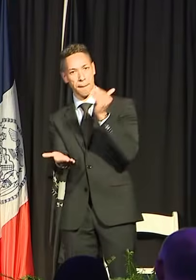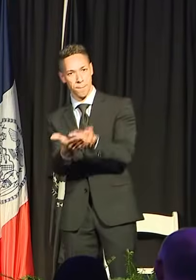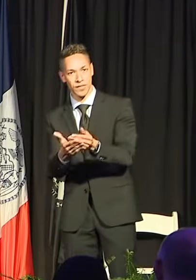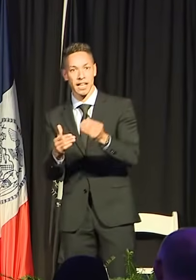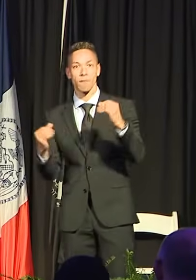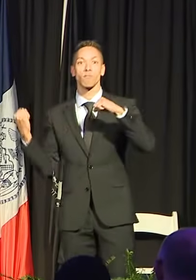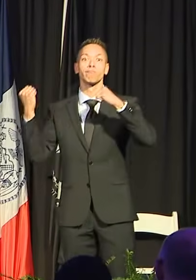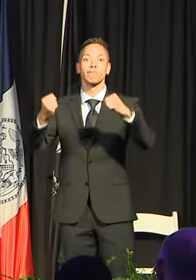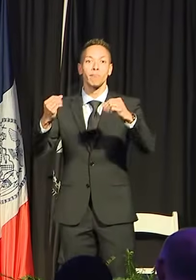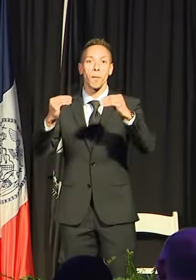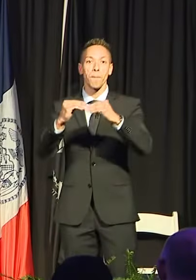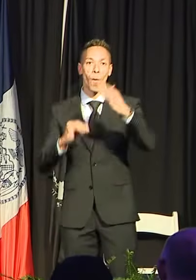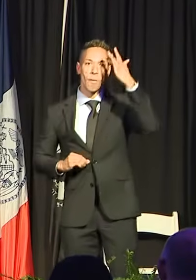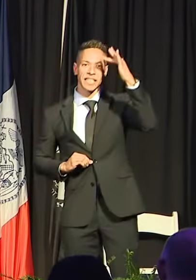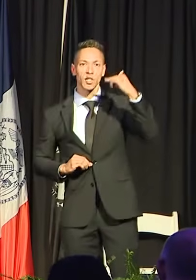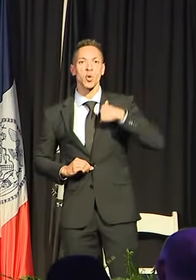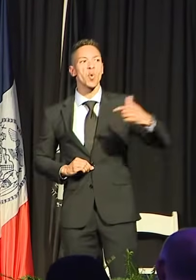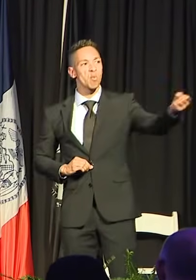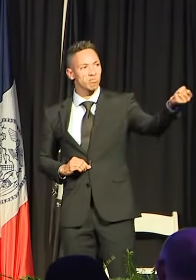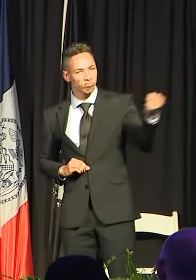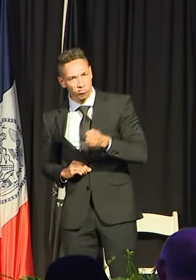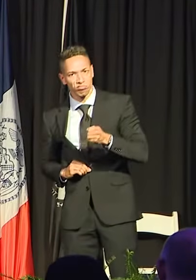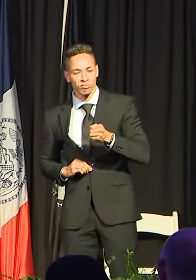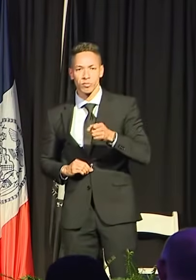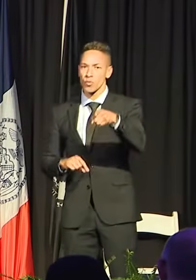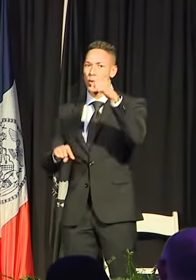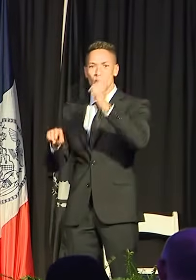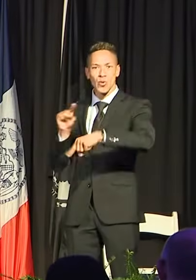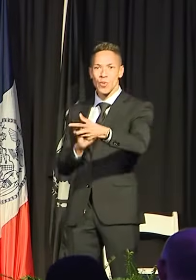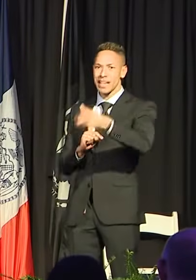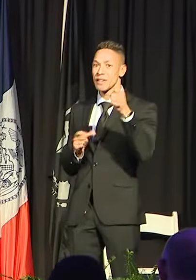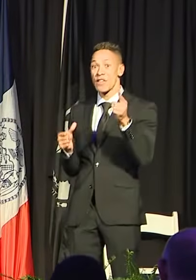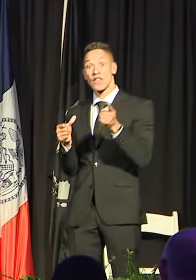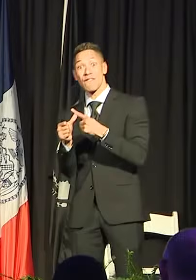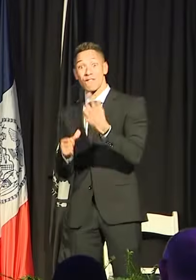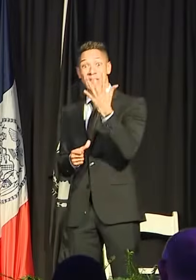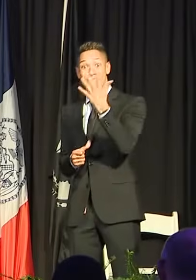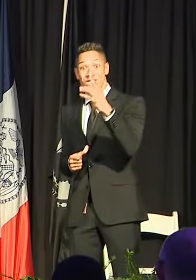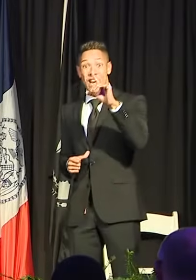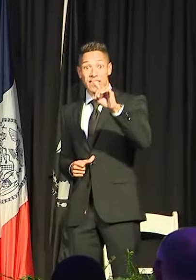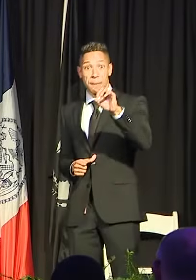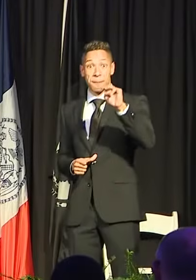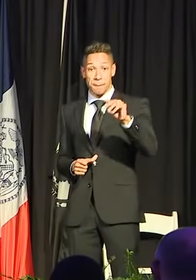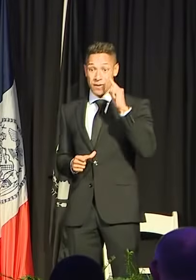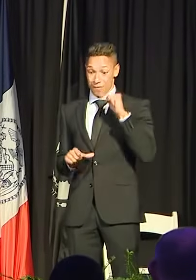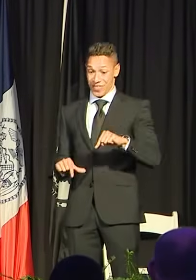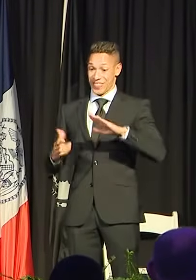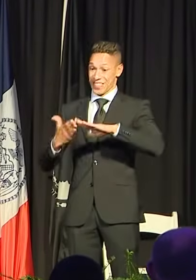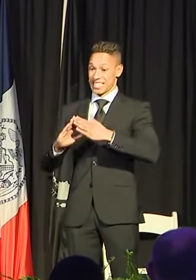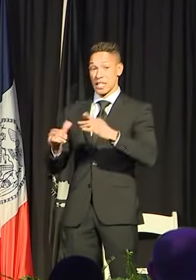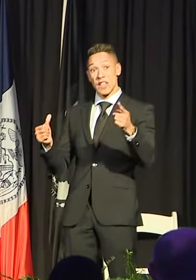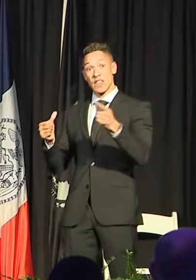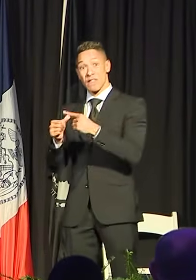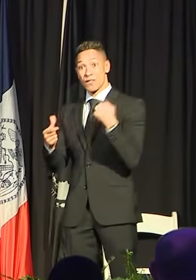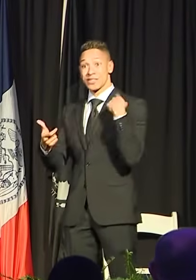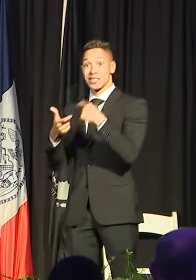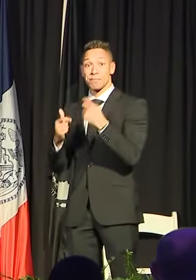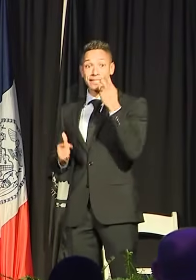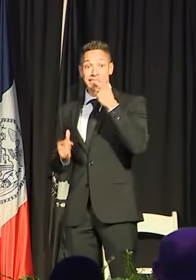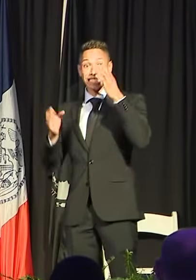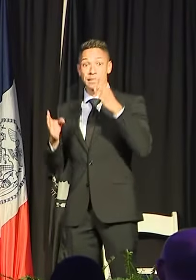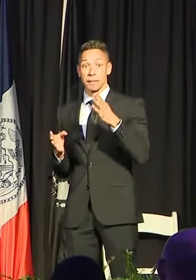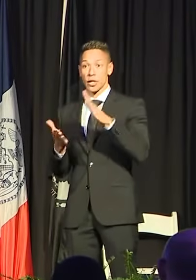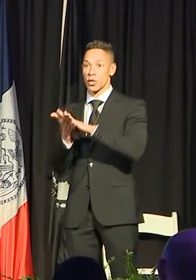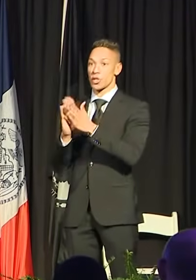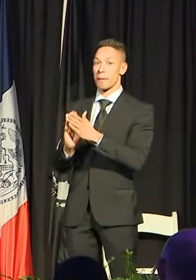of intelligence, and we brought them in. You can't take away the first 5 deputy mayors in the history of the city, the first Spanish speaker to be